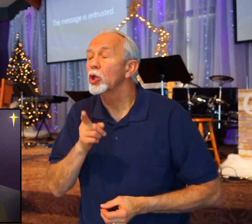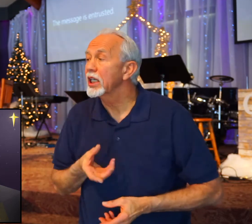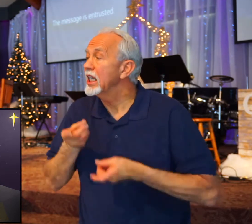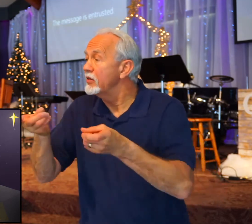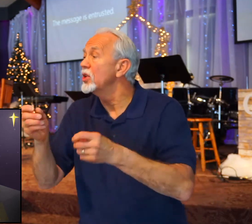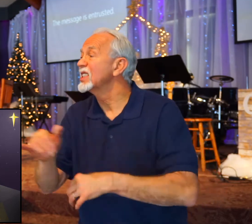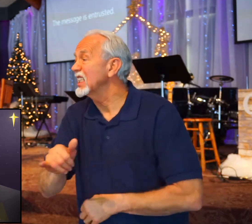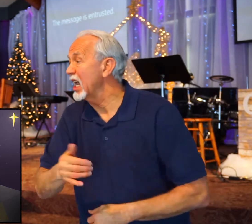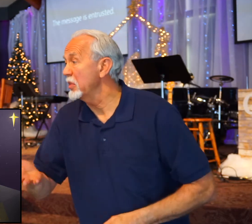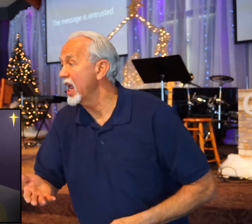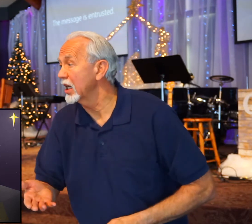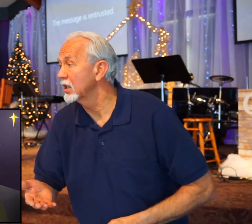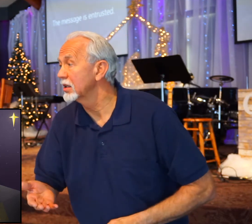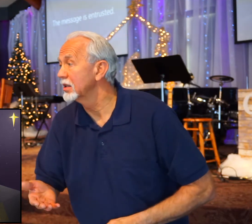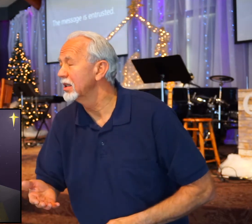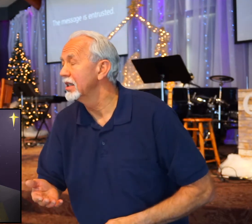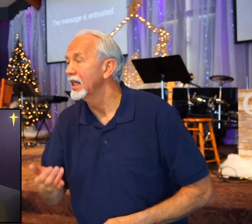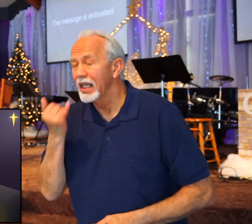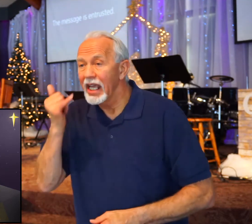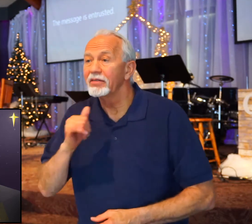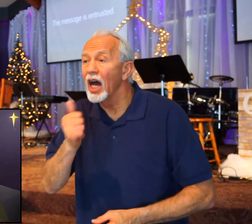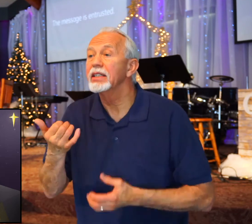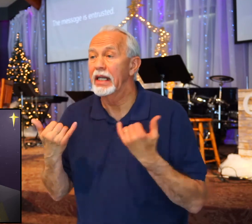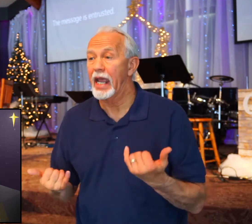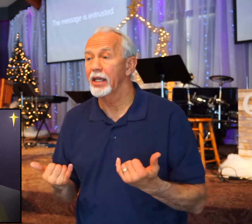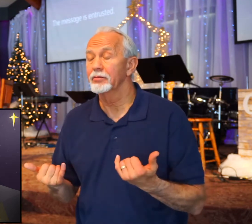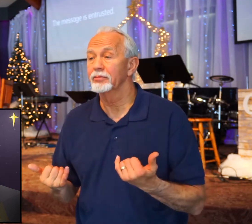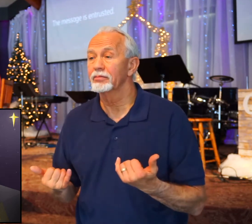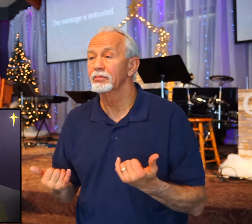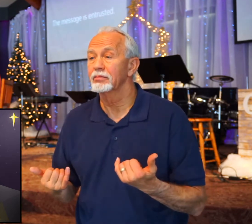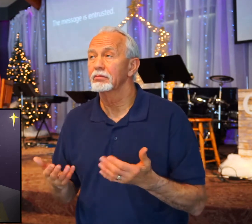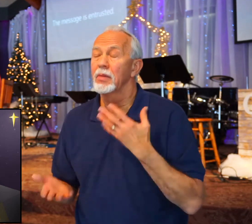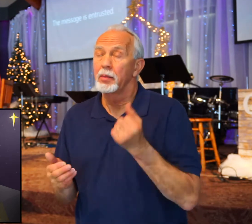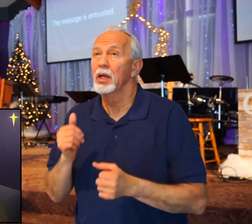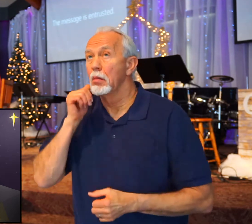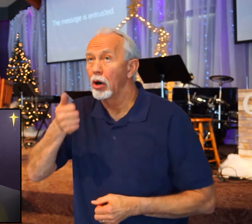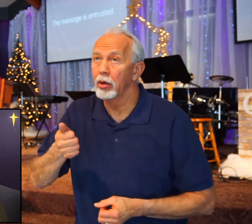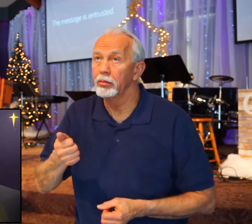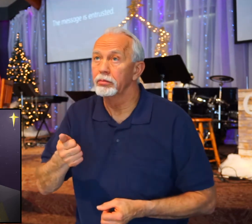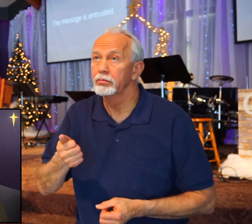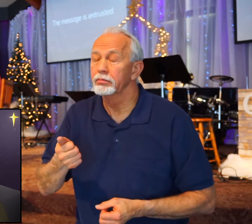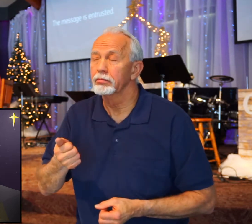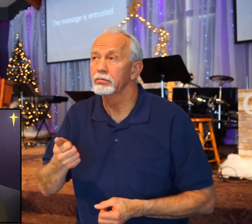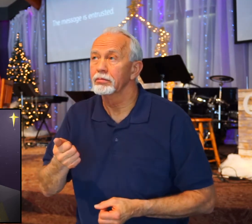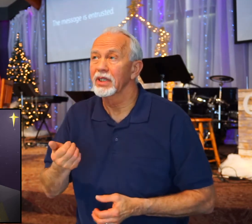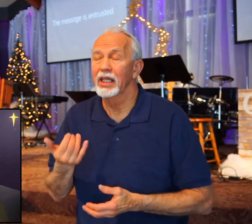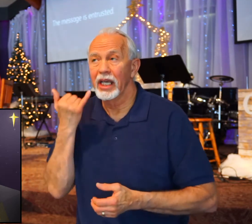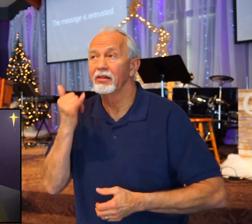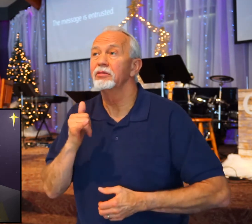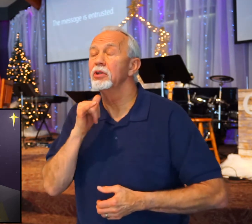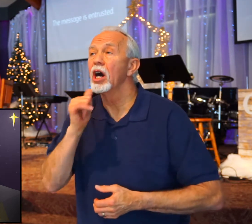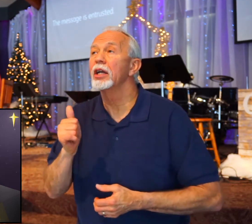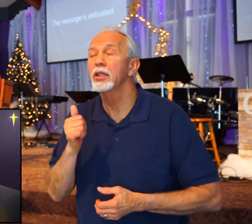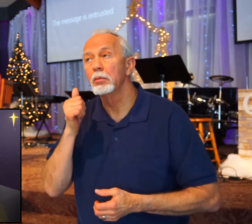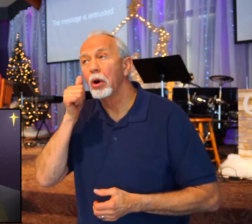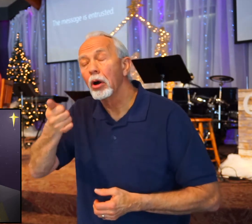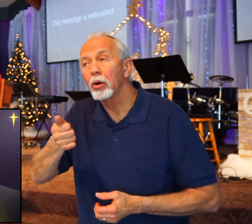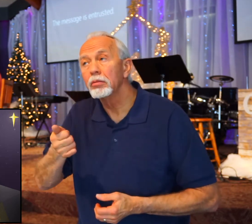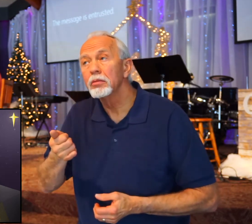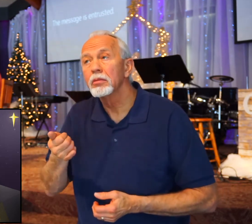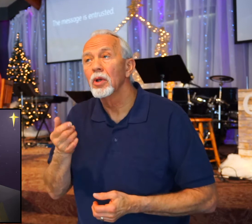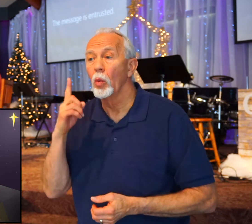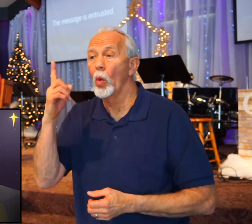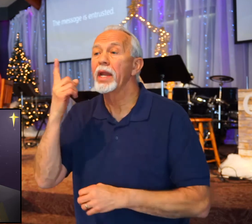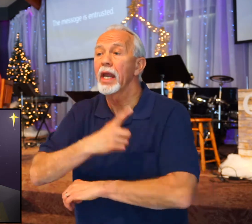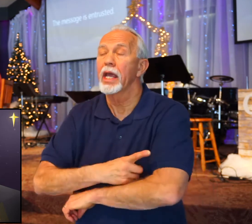same. If not today, maybe tomorrow. And if not tomorrow,